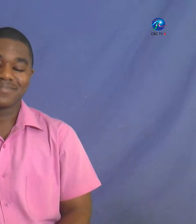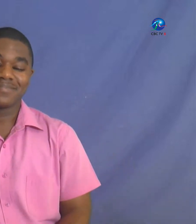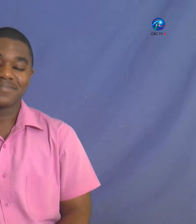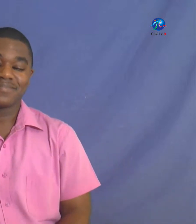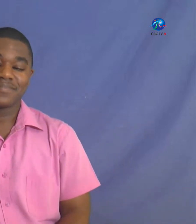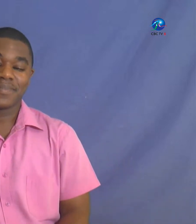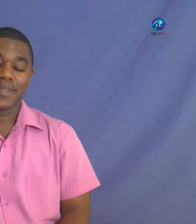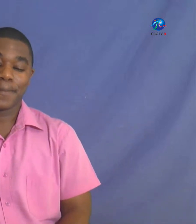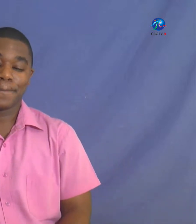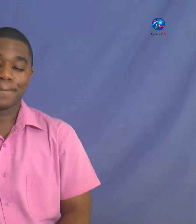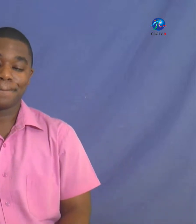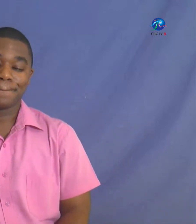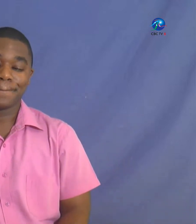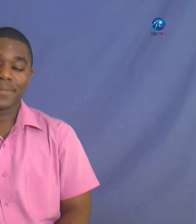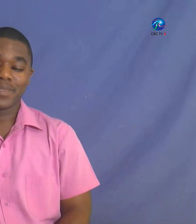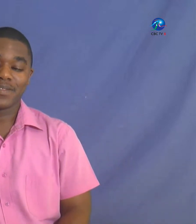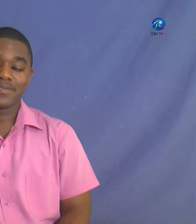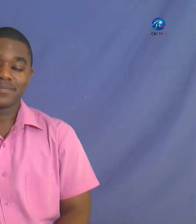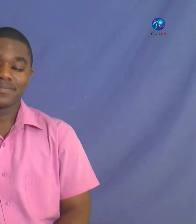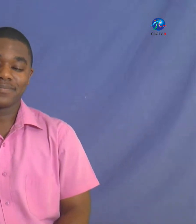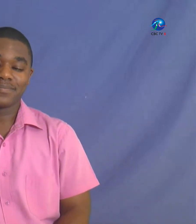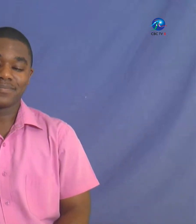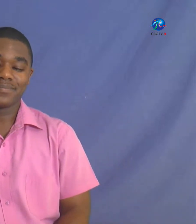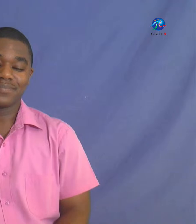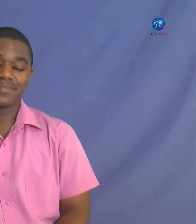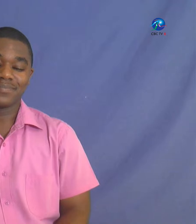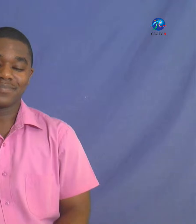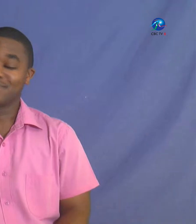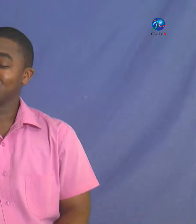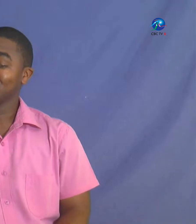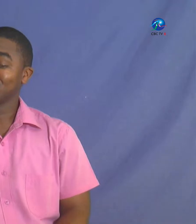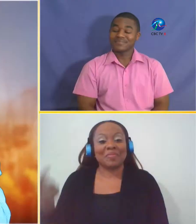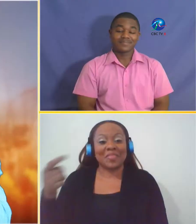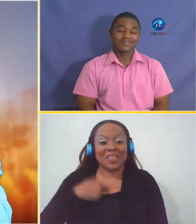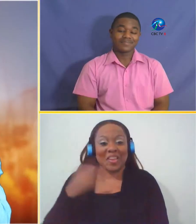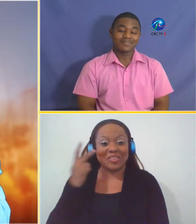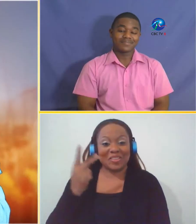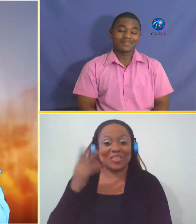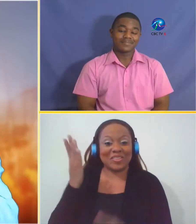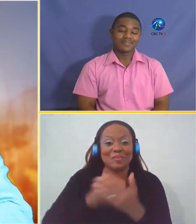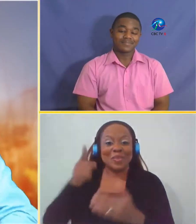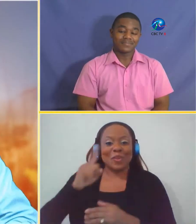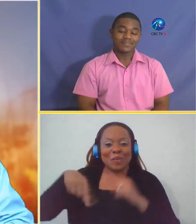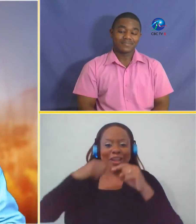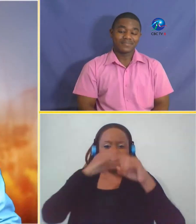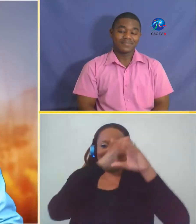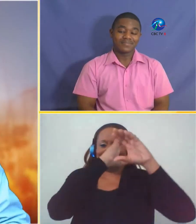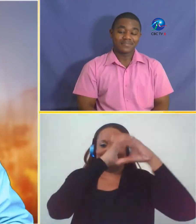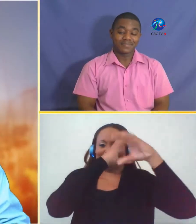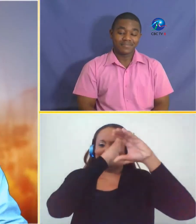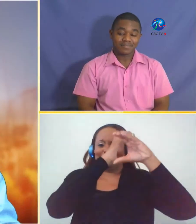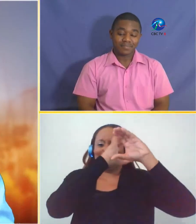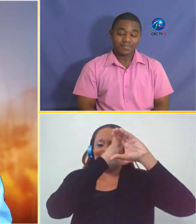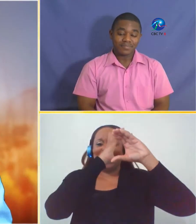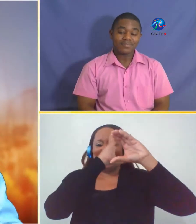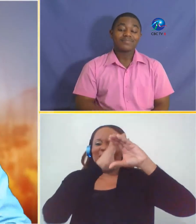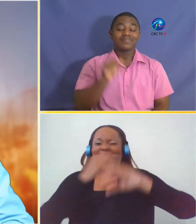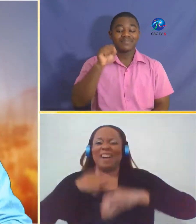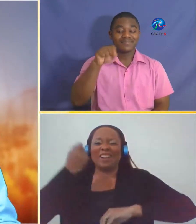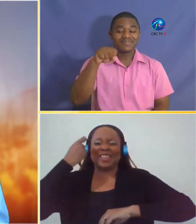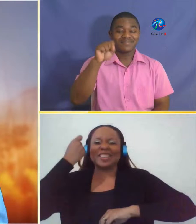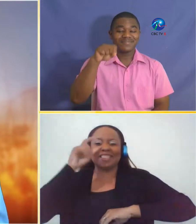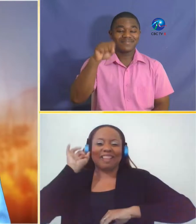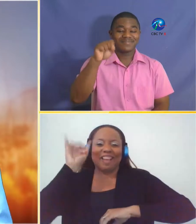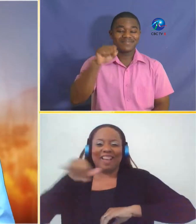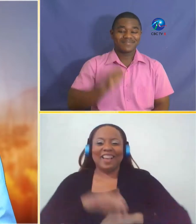support from the deaf community, so that's good as well. I recognize some of what he just said when he put his hand to his eye. That's a video. I got that part. That was